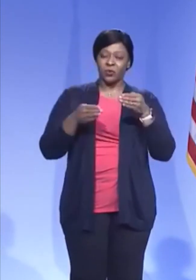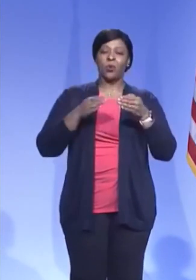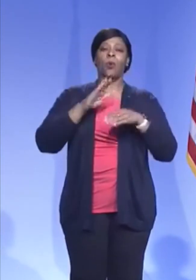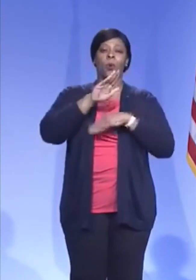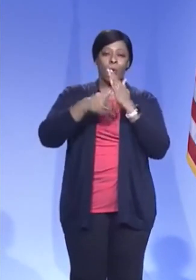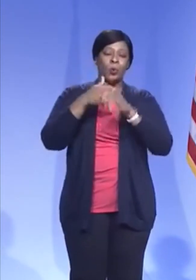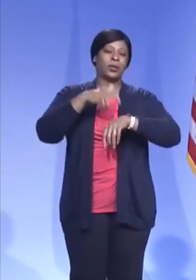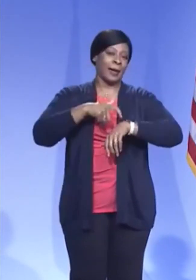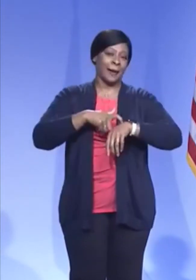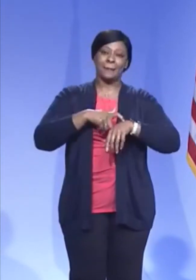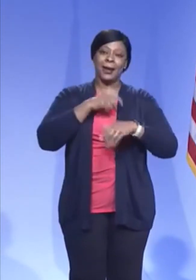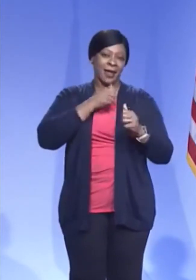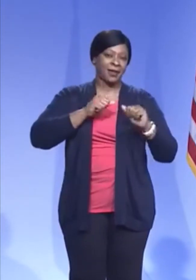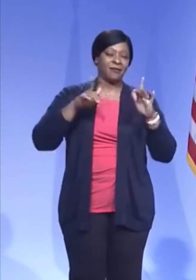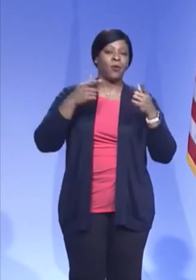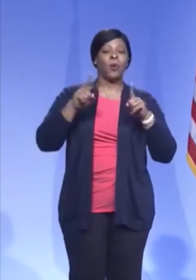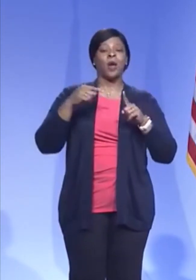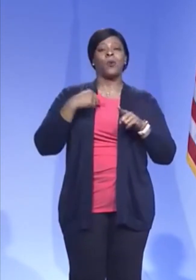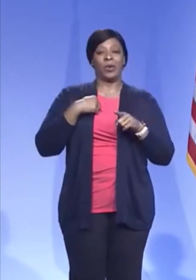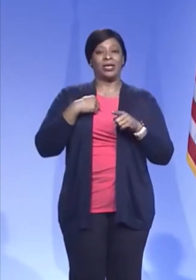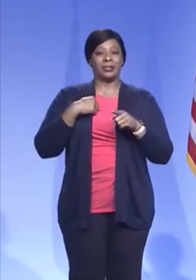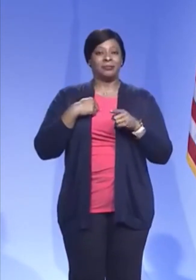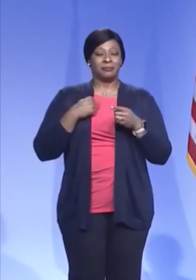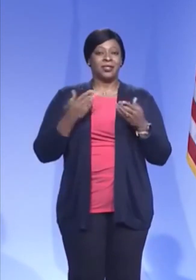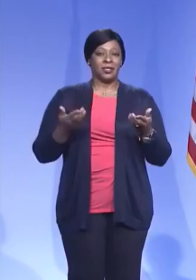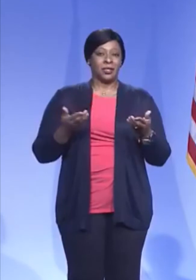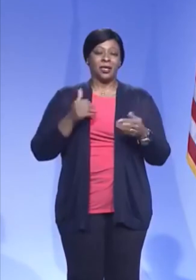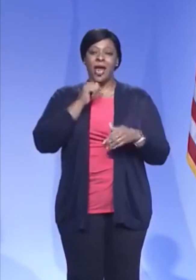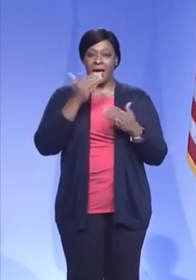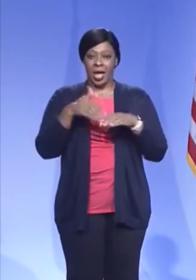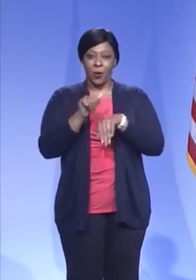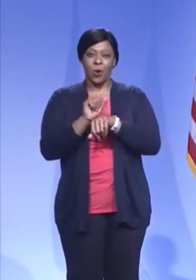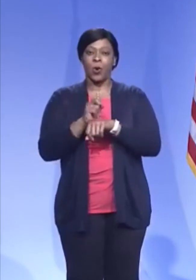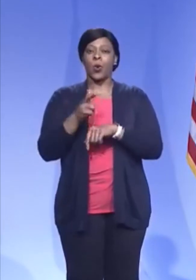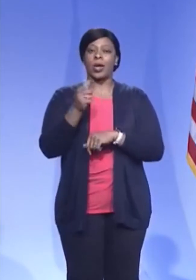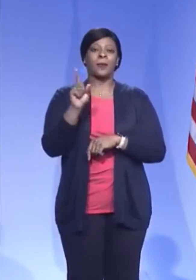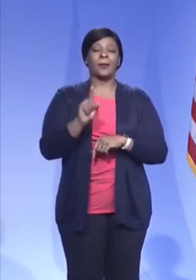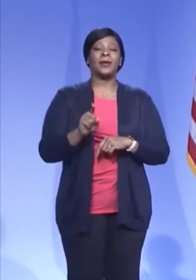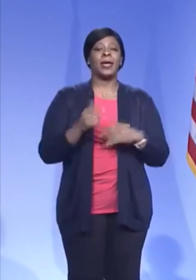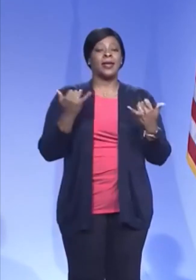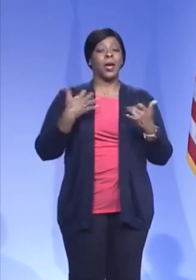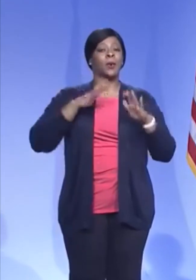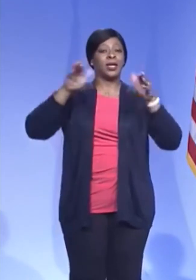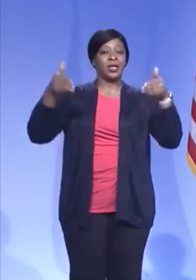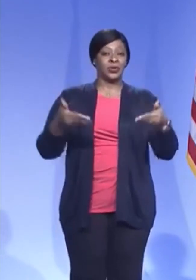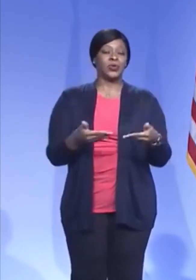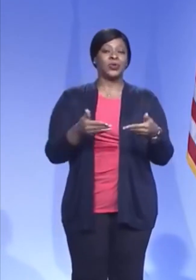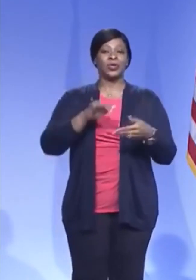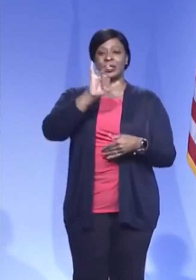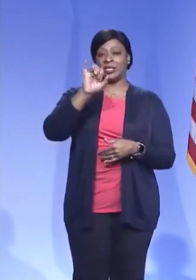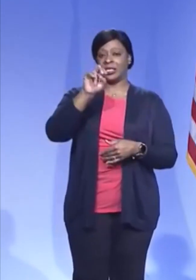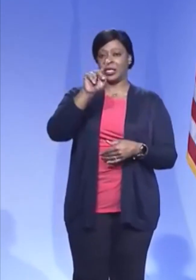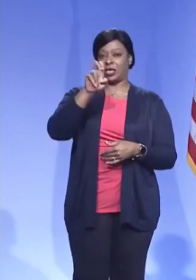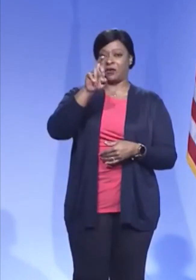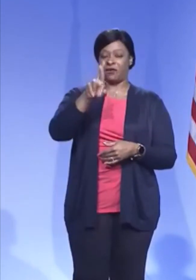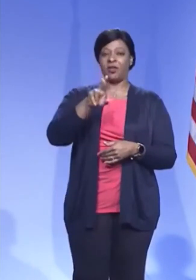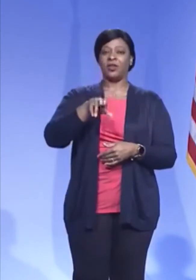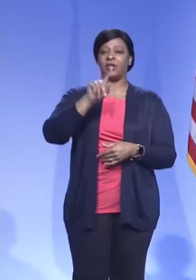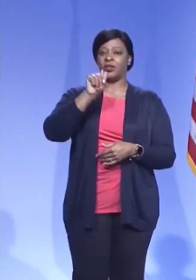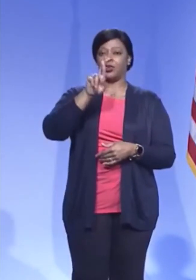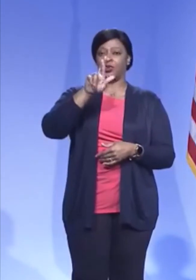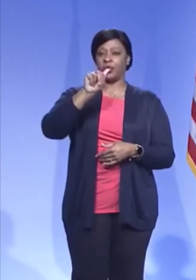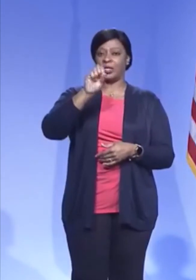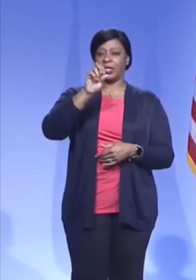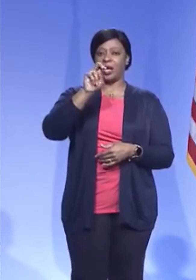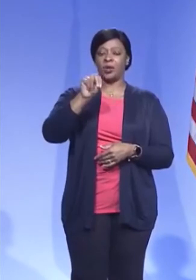time that we're awake. I'd like to now introduce Jennifer Chiusano,